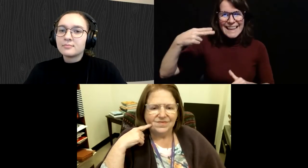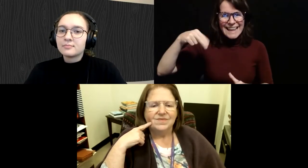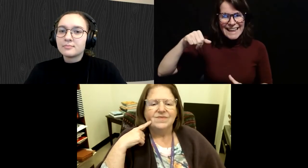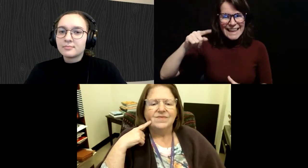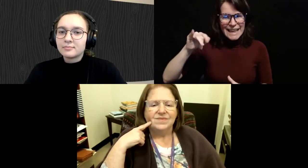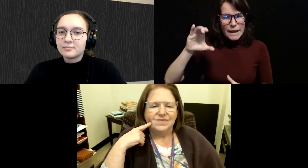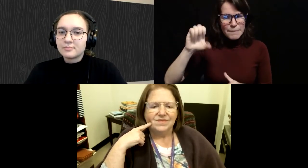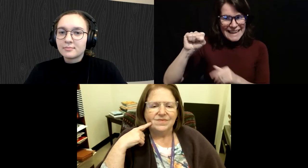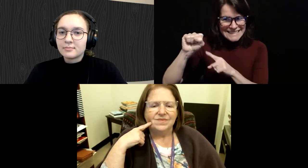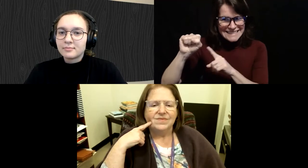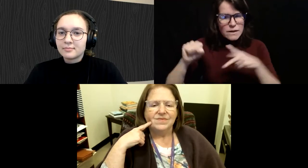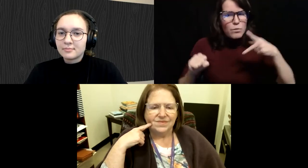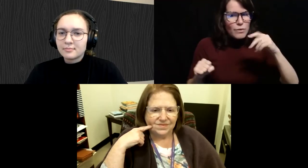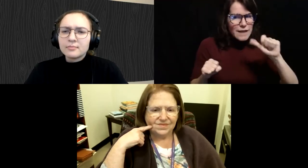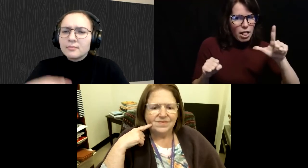student in,